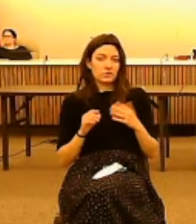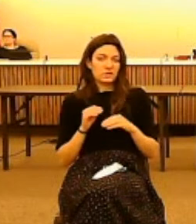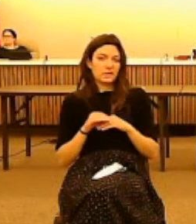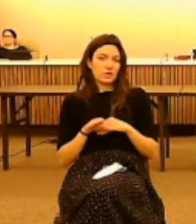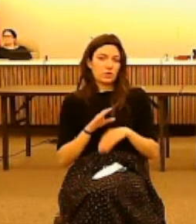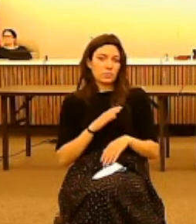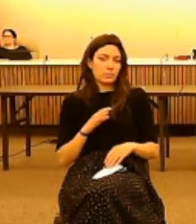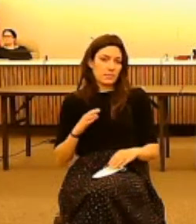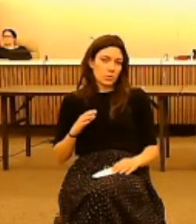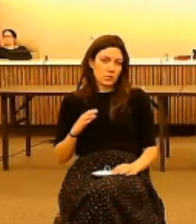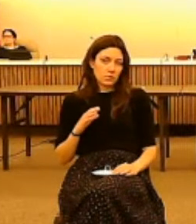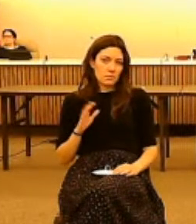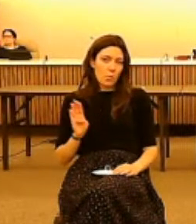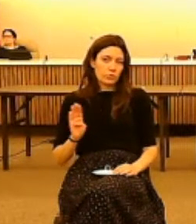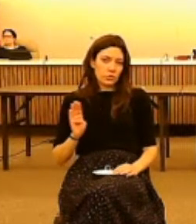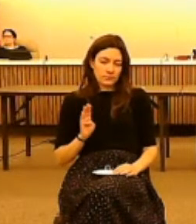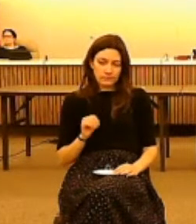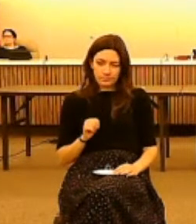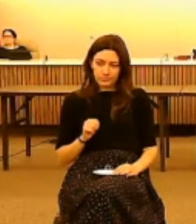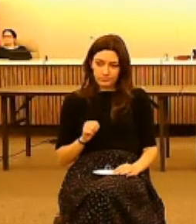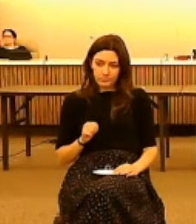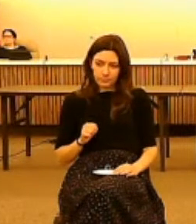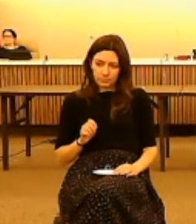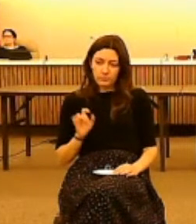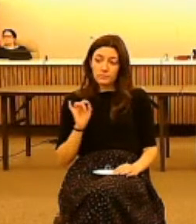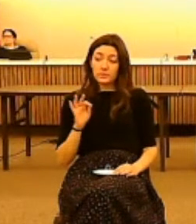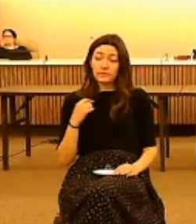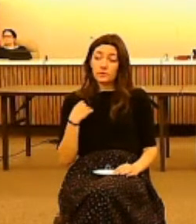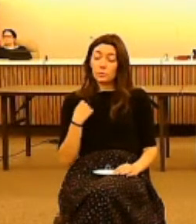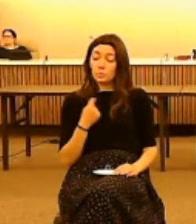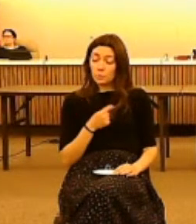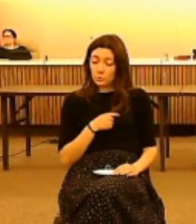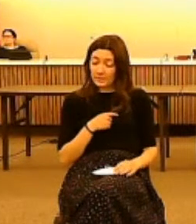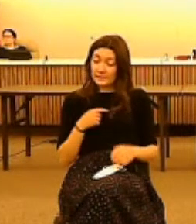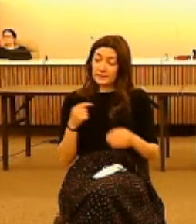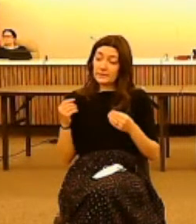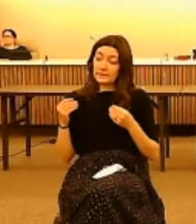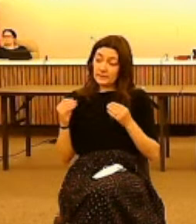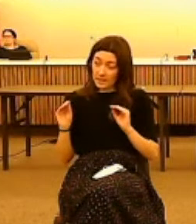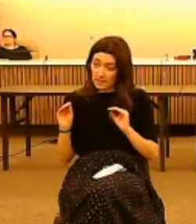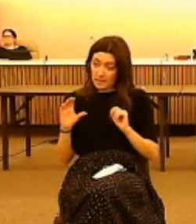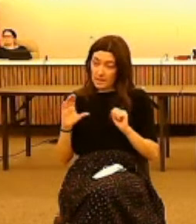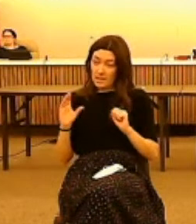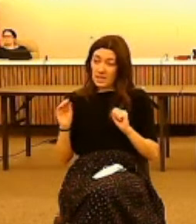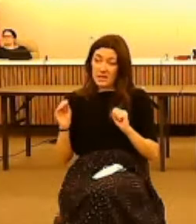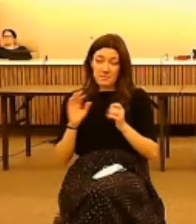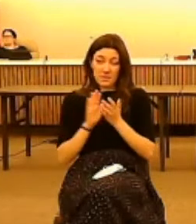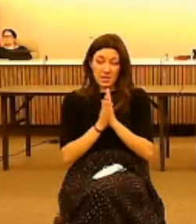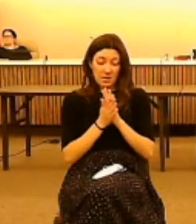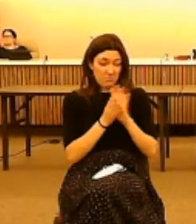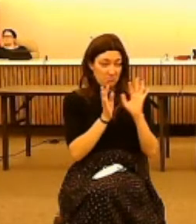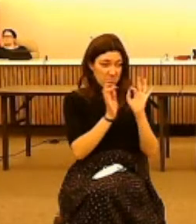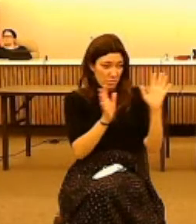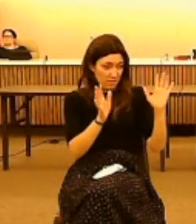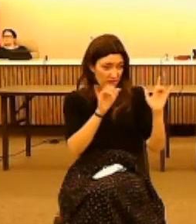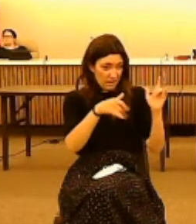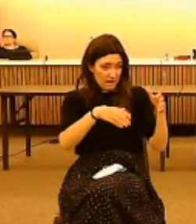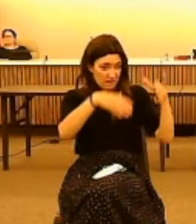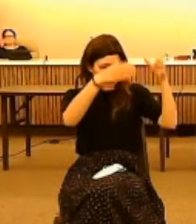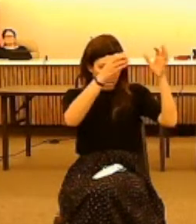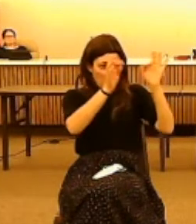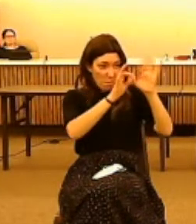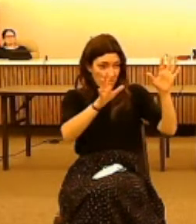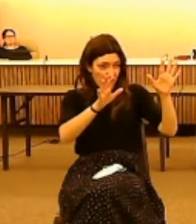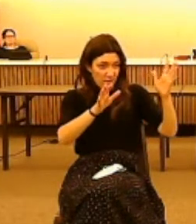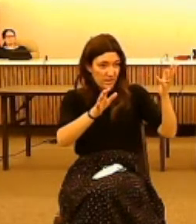if I missed you saying this, if we do a sale and it becomes obsolete down the road, it's their responsibility to take care of it, correct? correct. Yeah, we